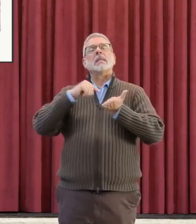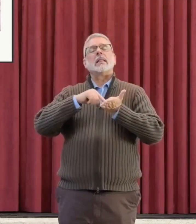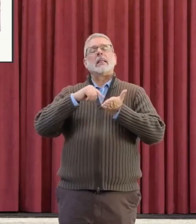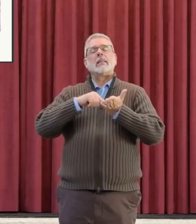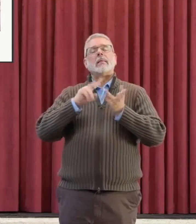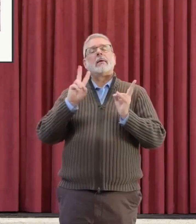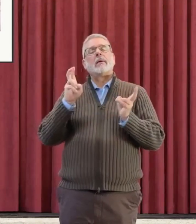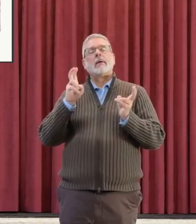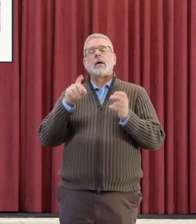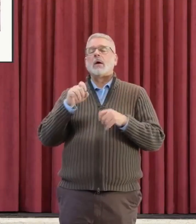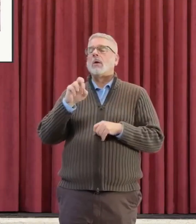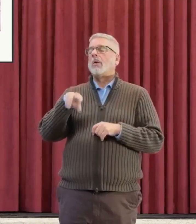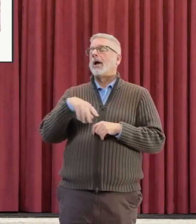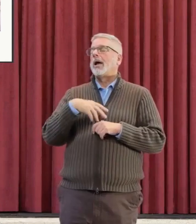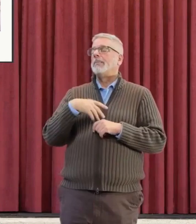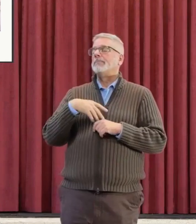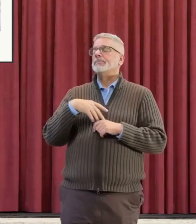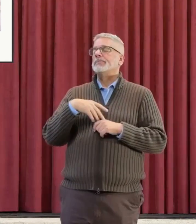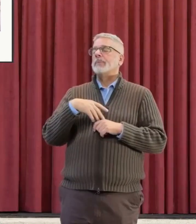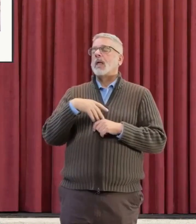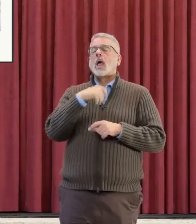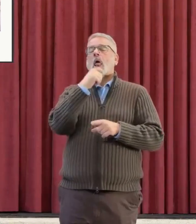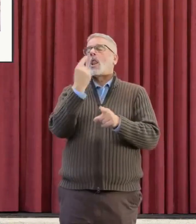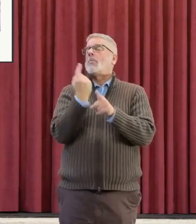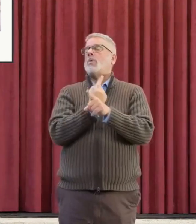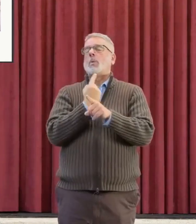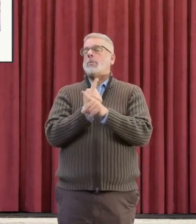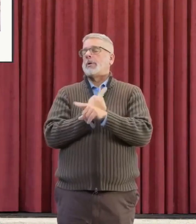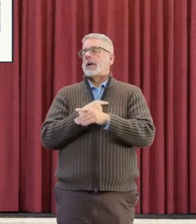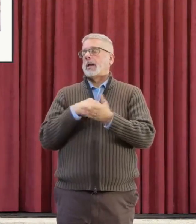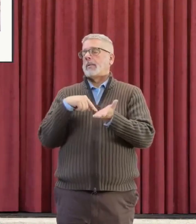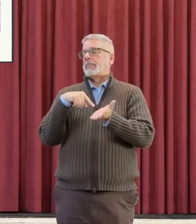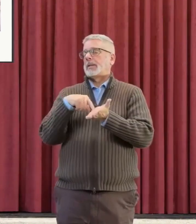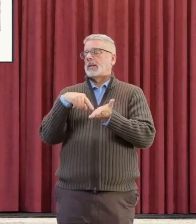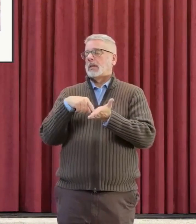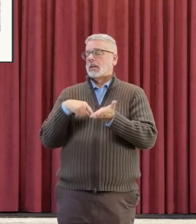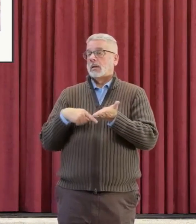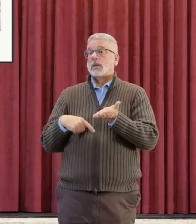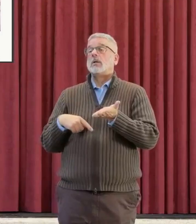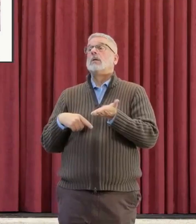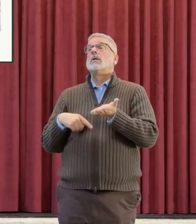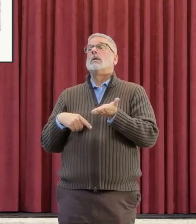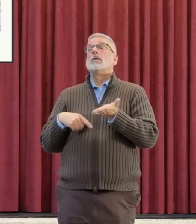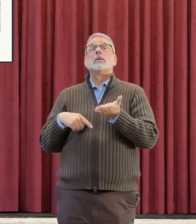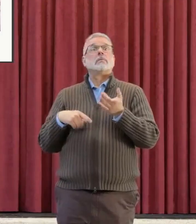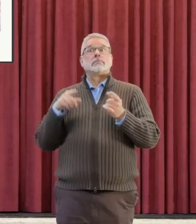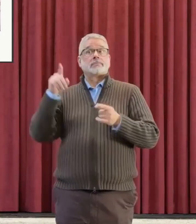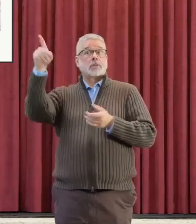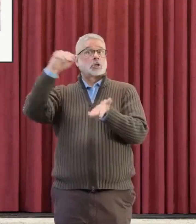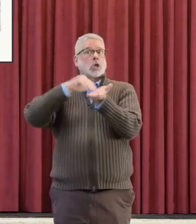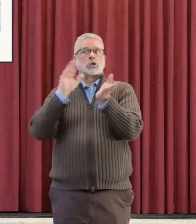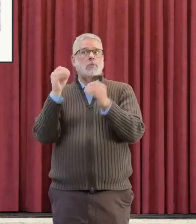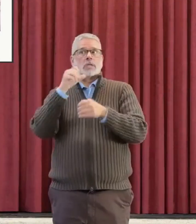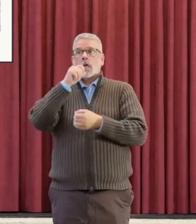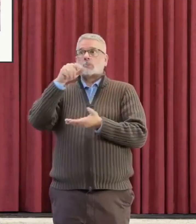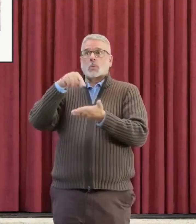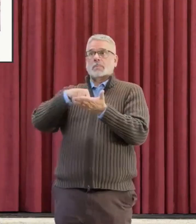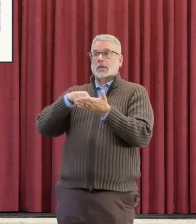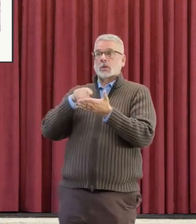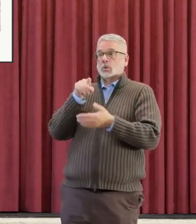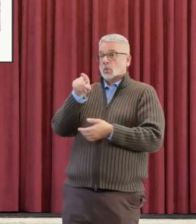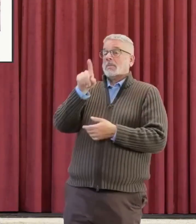balance bill for inappropriate billing. And so they are not supposed to bill you.